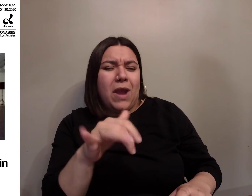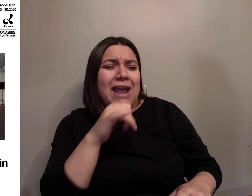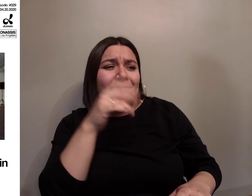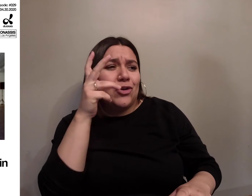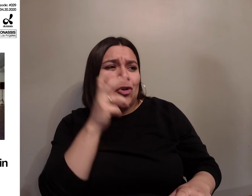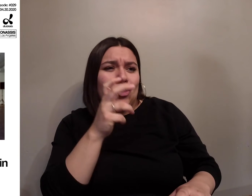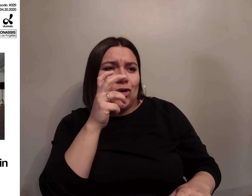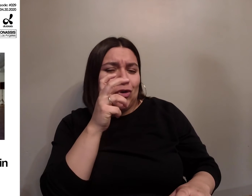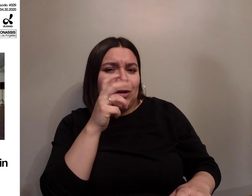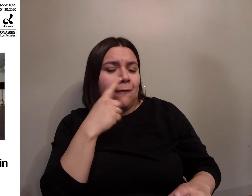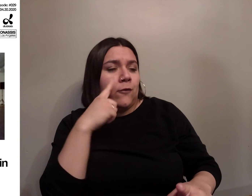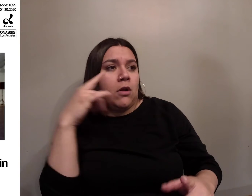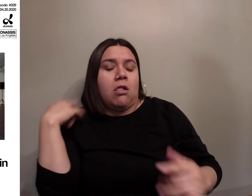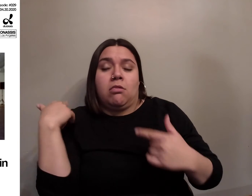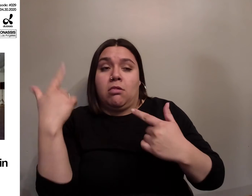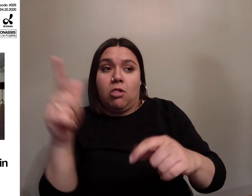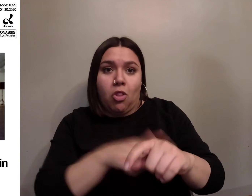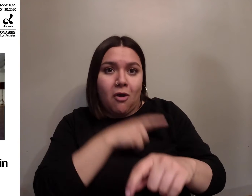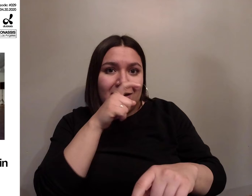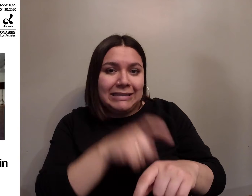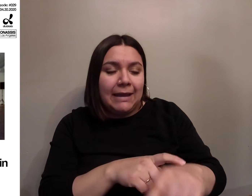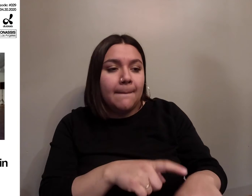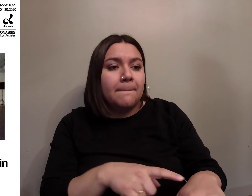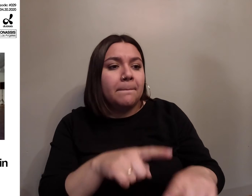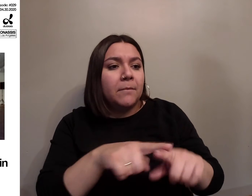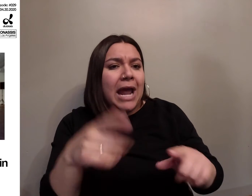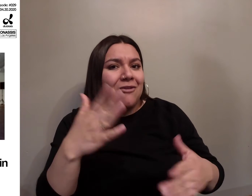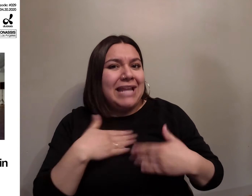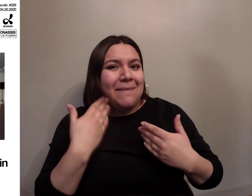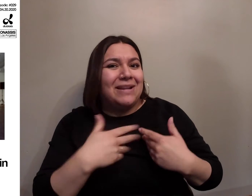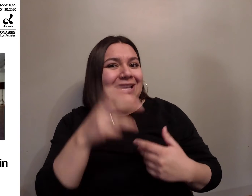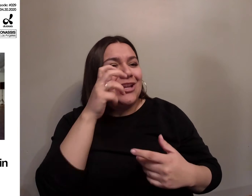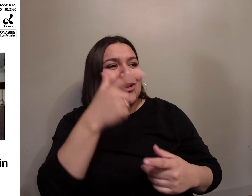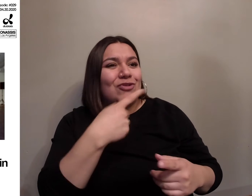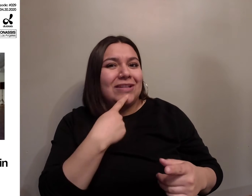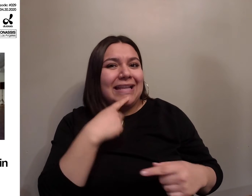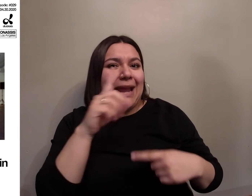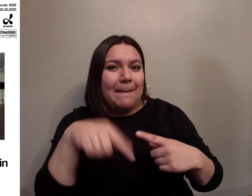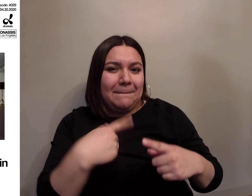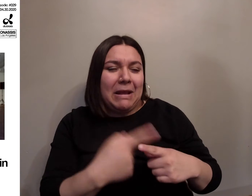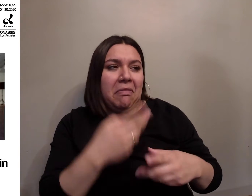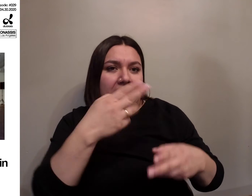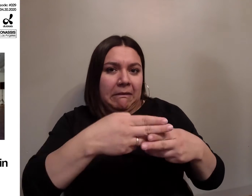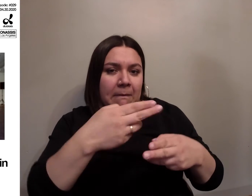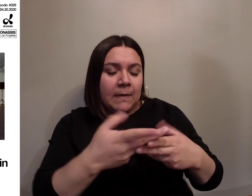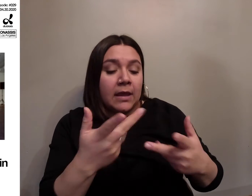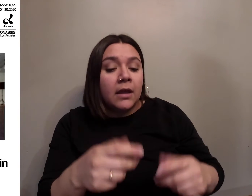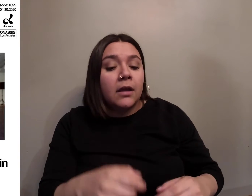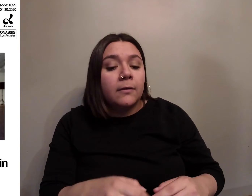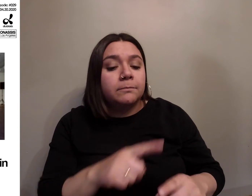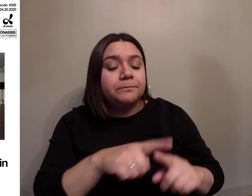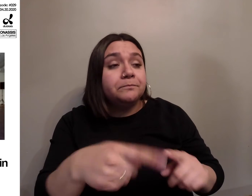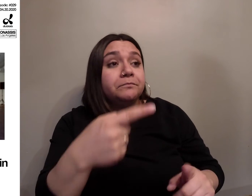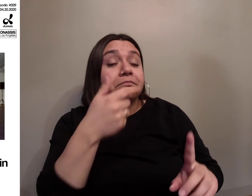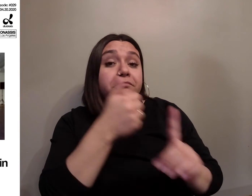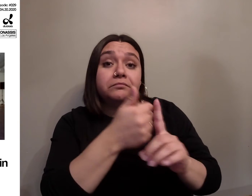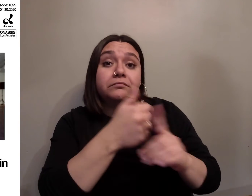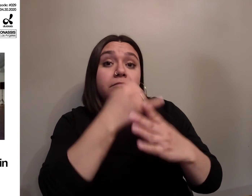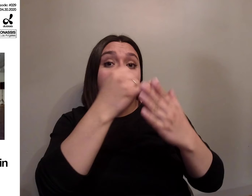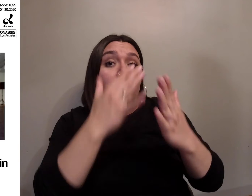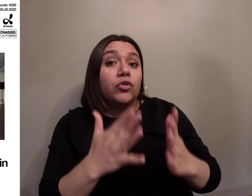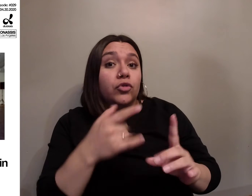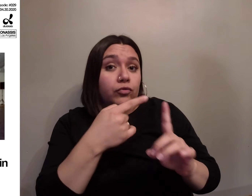says that your artistic practice explores our contemporary cyborgian reality as both a site